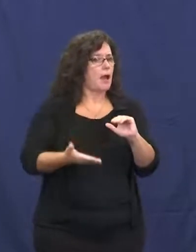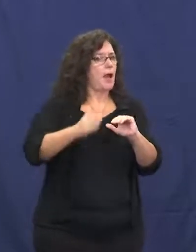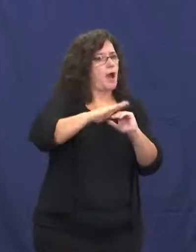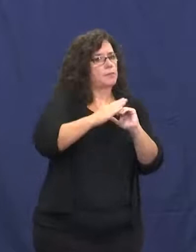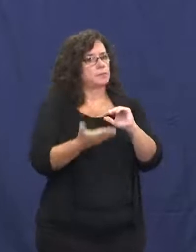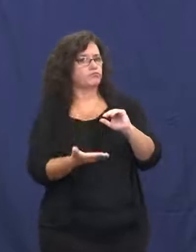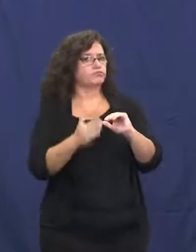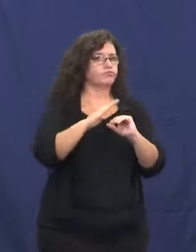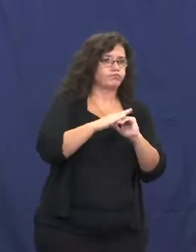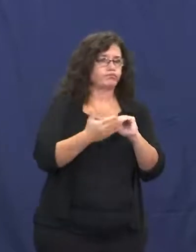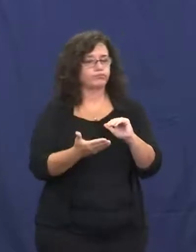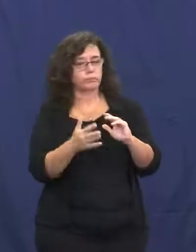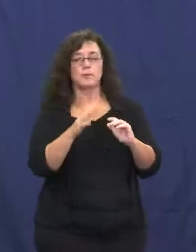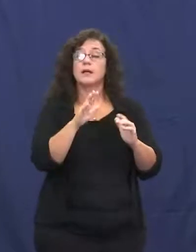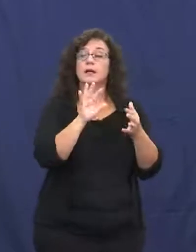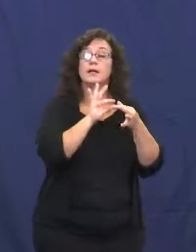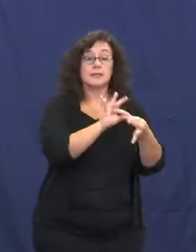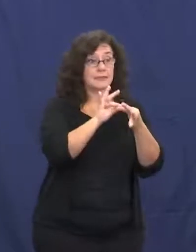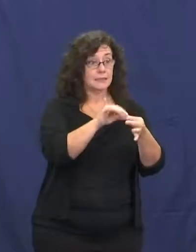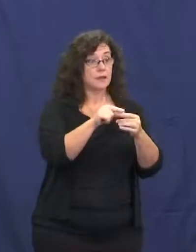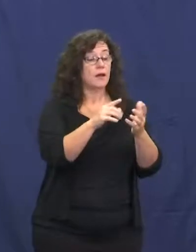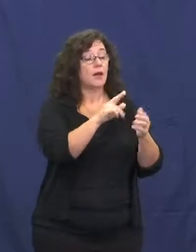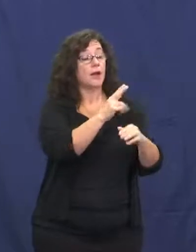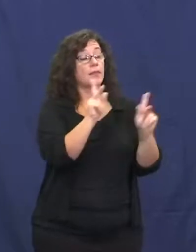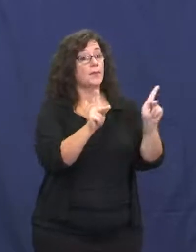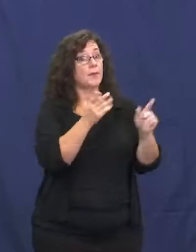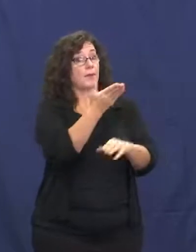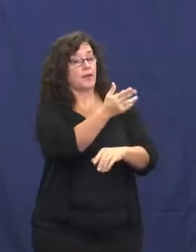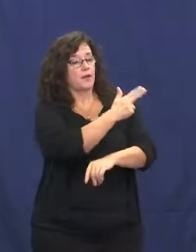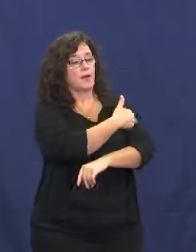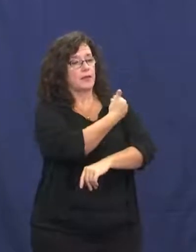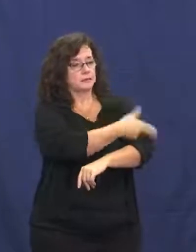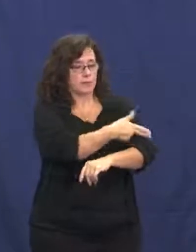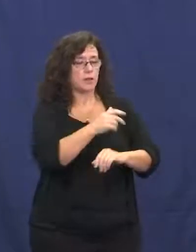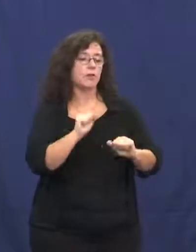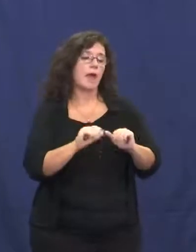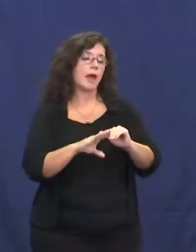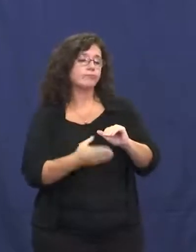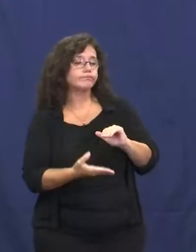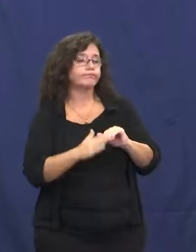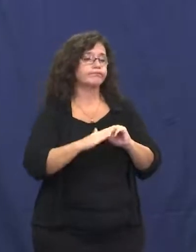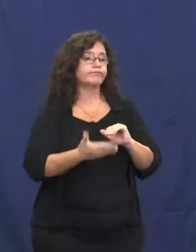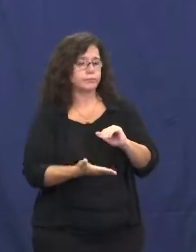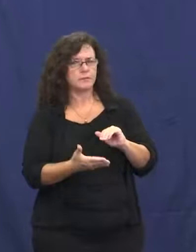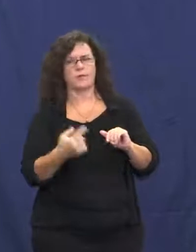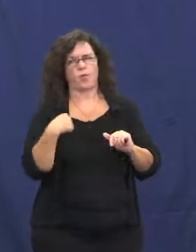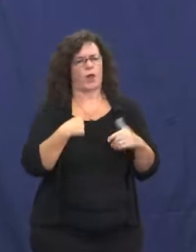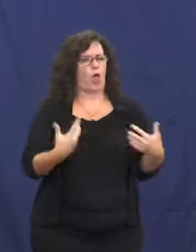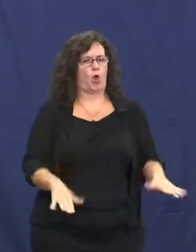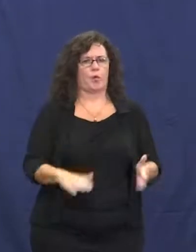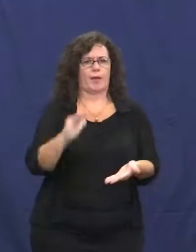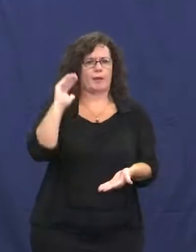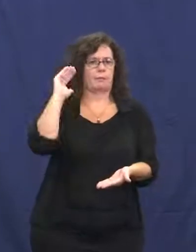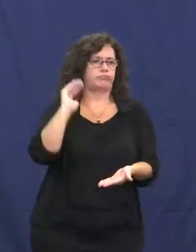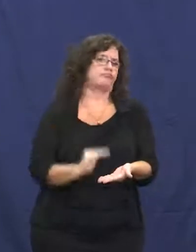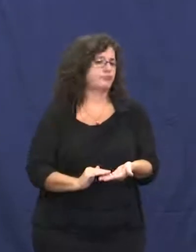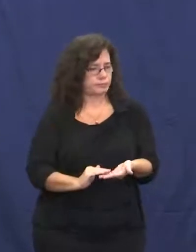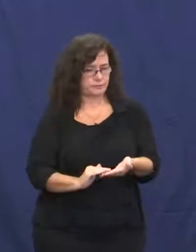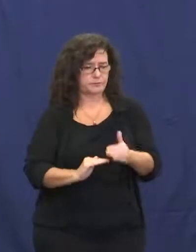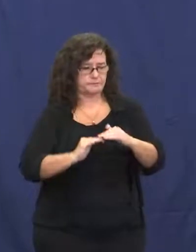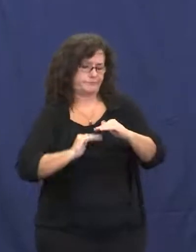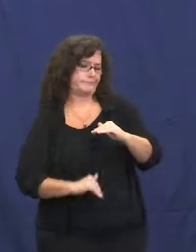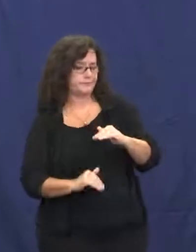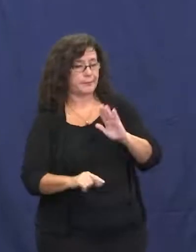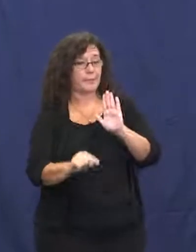3-day average of hospitalization. We're on a downward trend. In fact, we're minus 11. That means